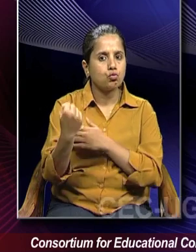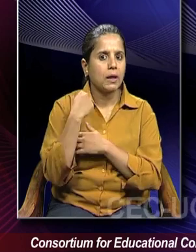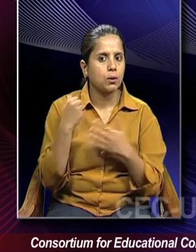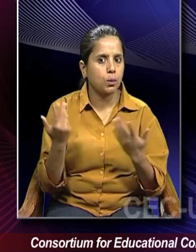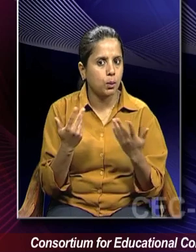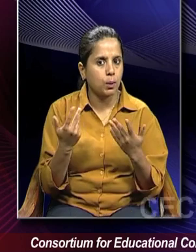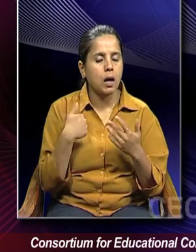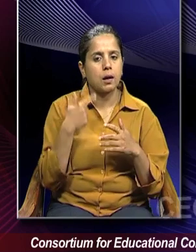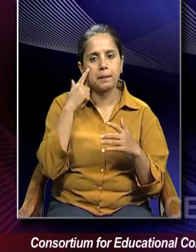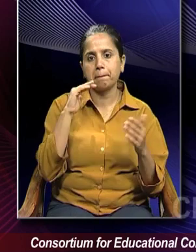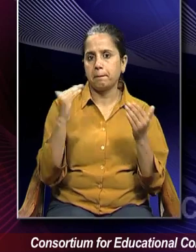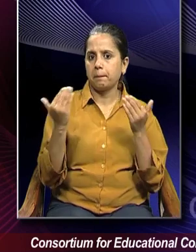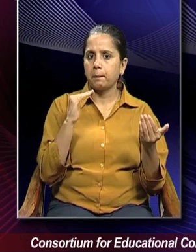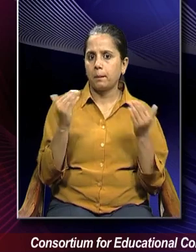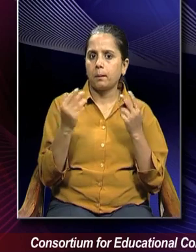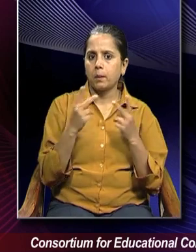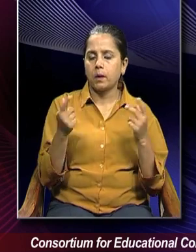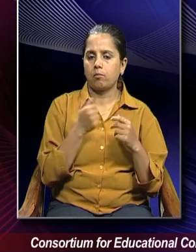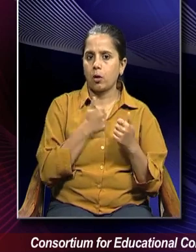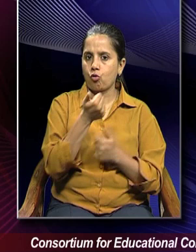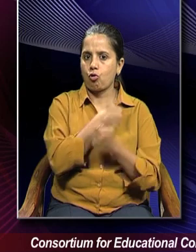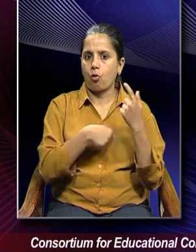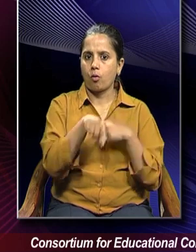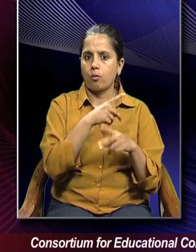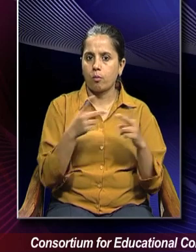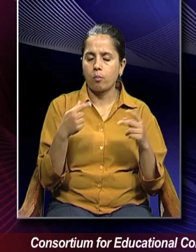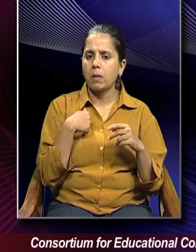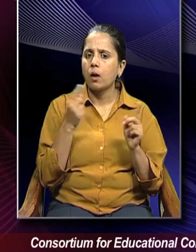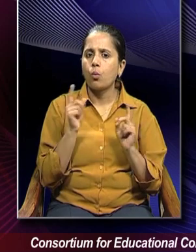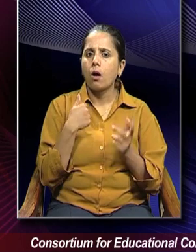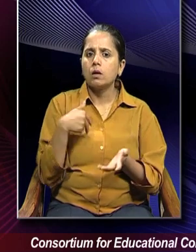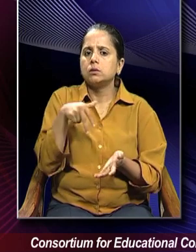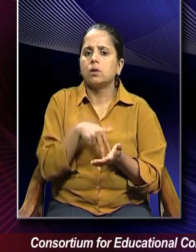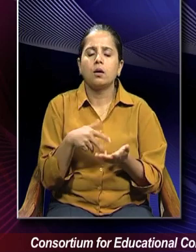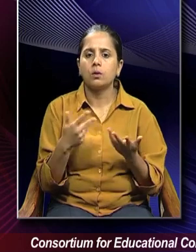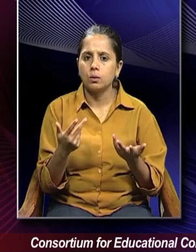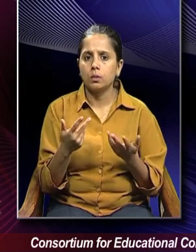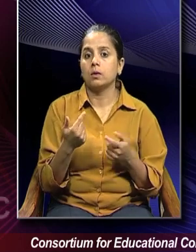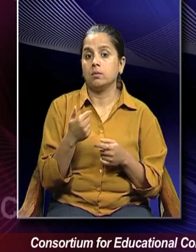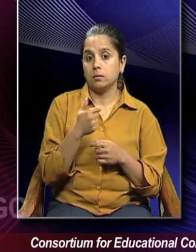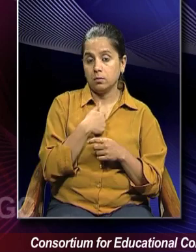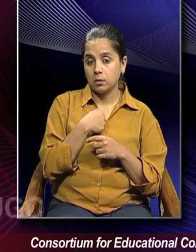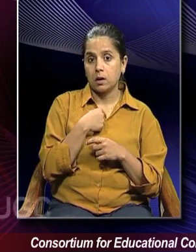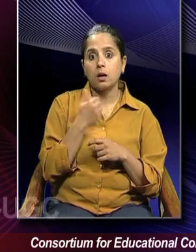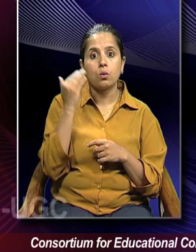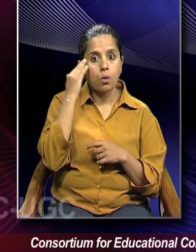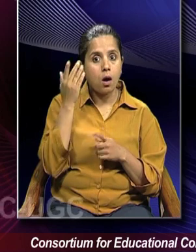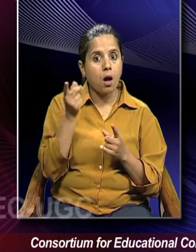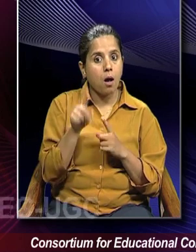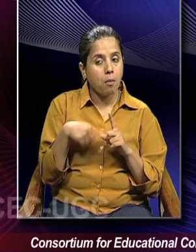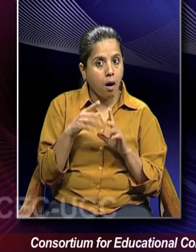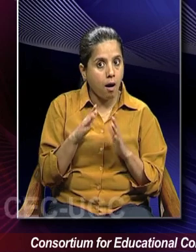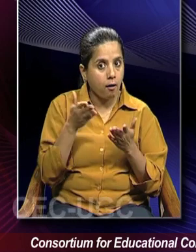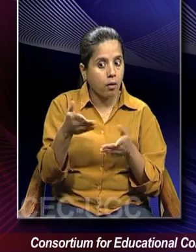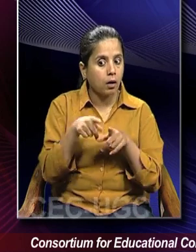and when I compare them with that of my competitors, where do I stand? and once I get to know about the gap,